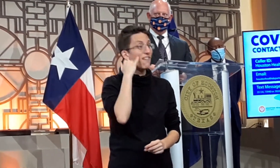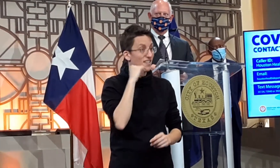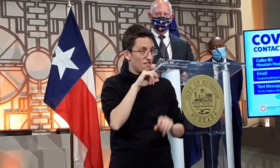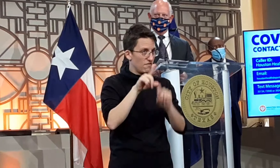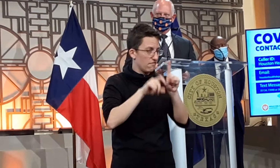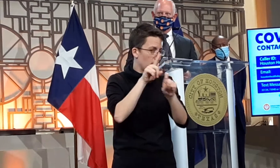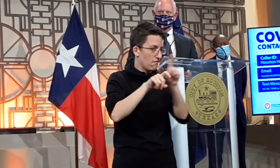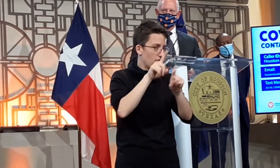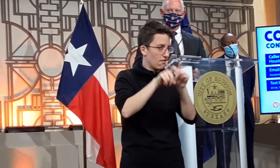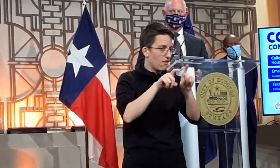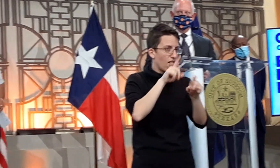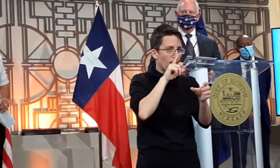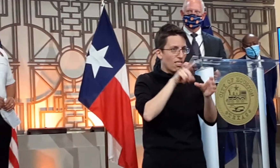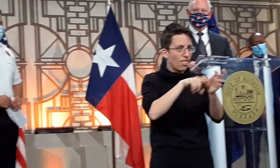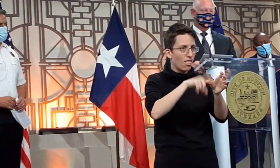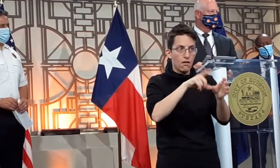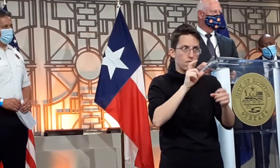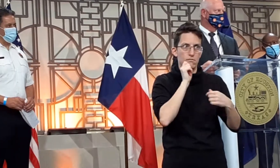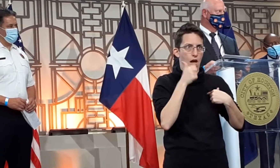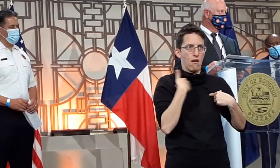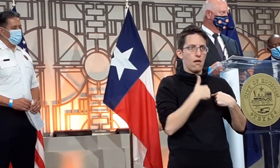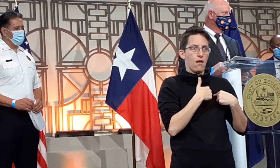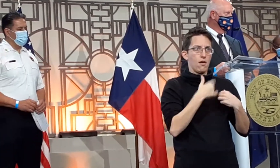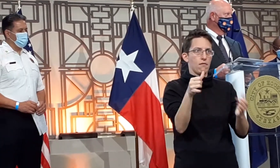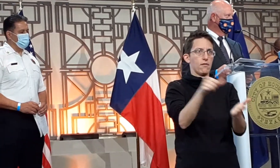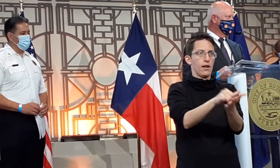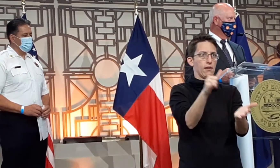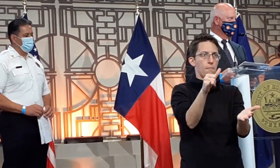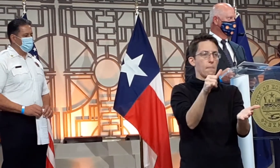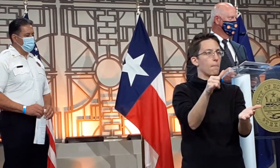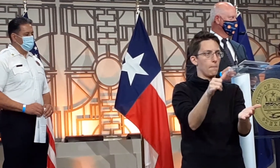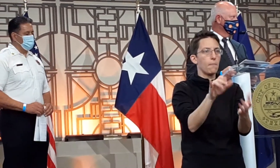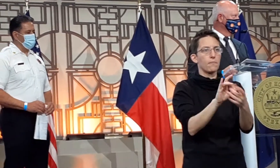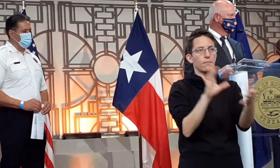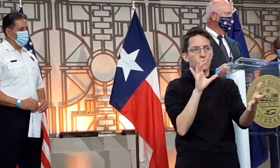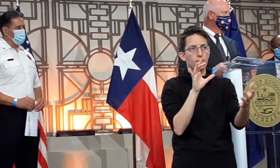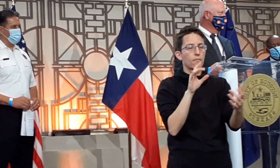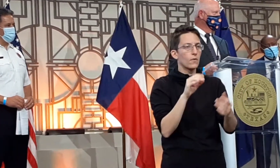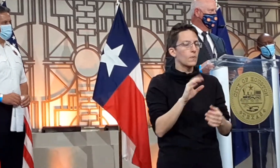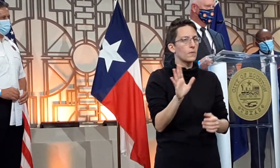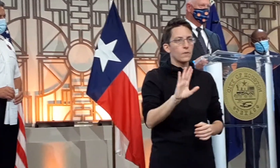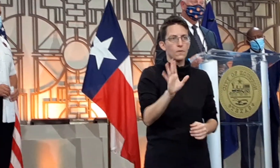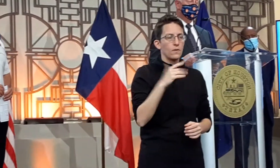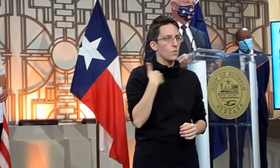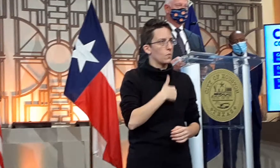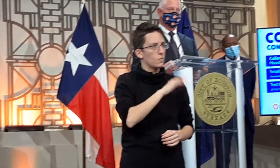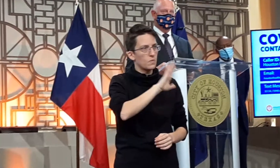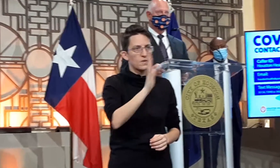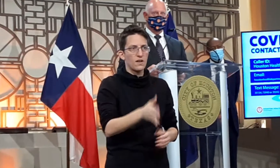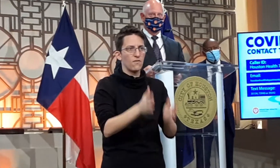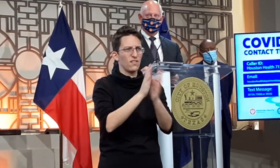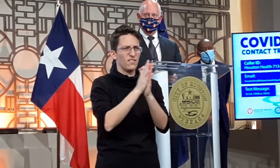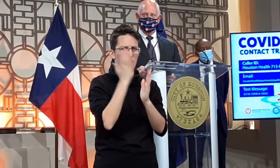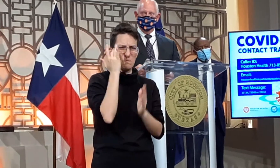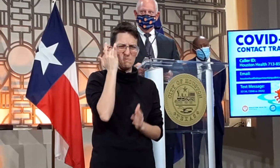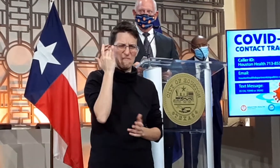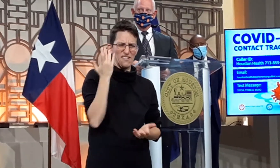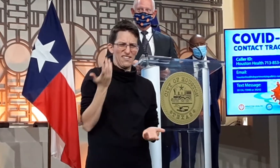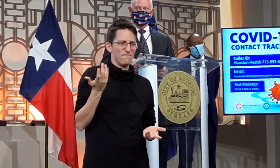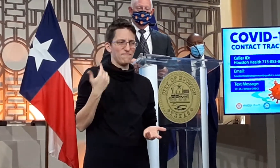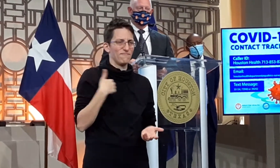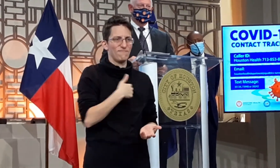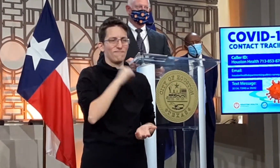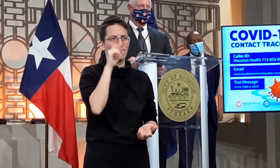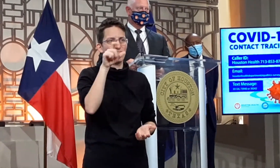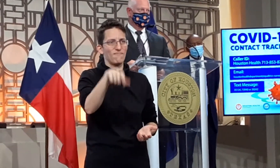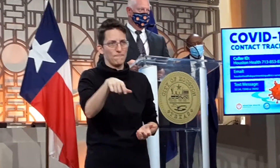things, that's not us. Hang up, click off, do whatever. That is not us. We will never ever ask for that. We have no reason to need that information.